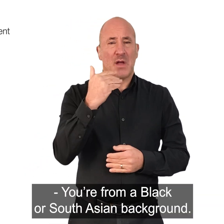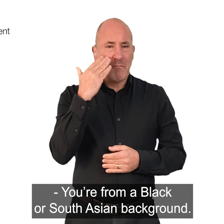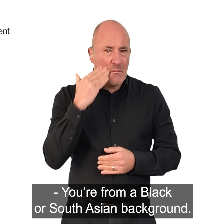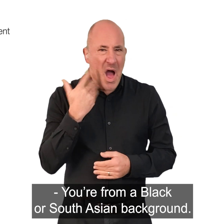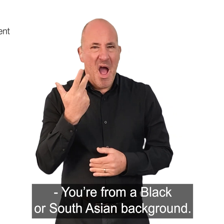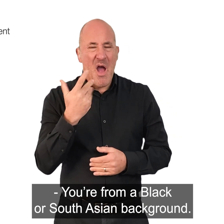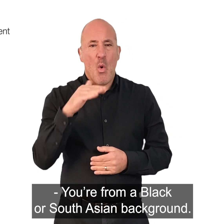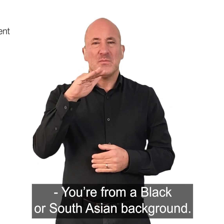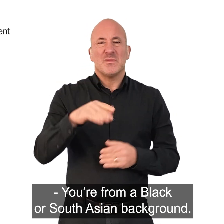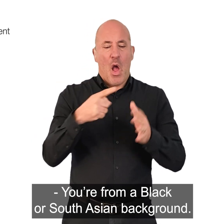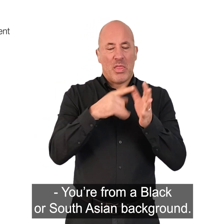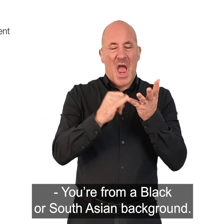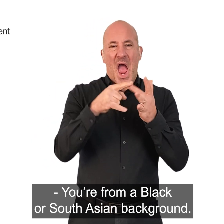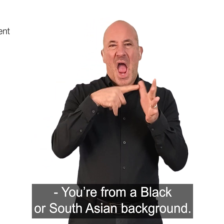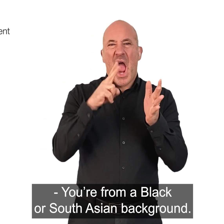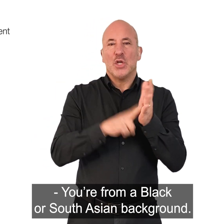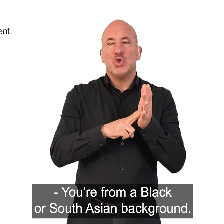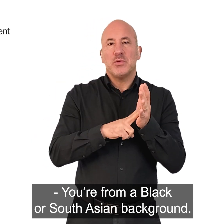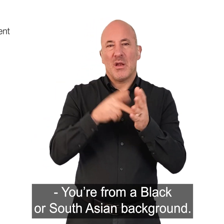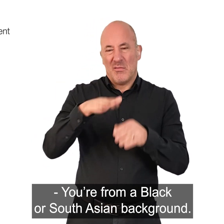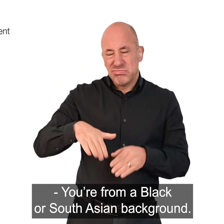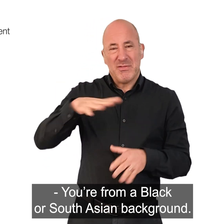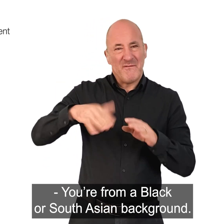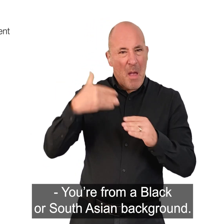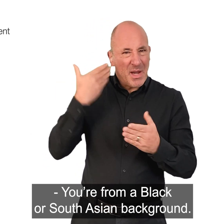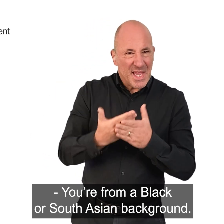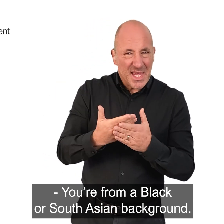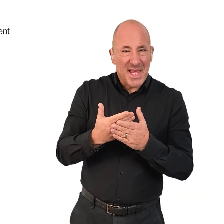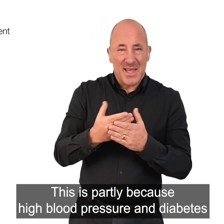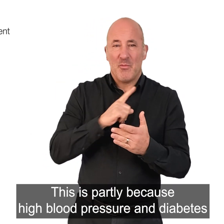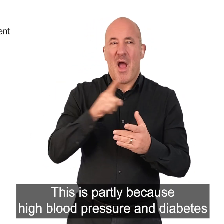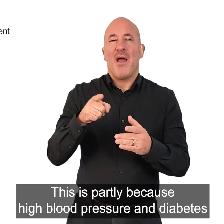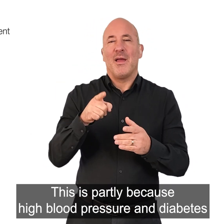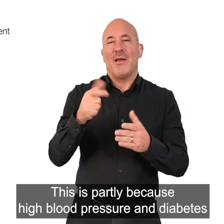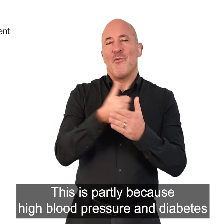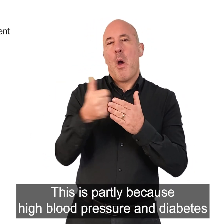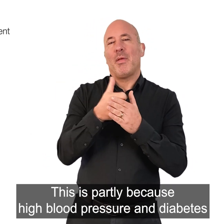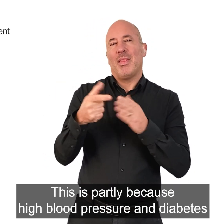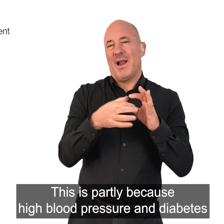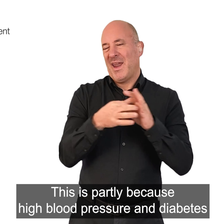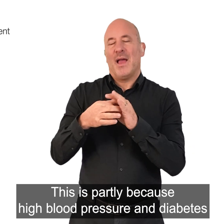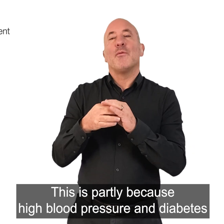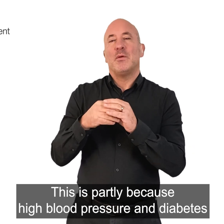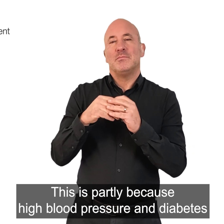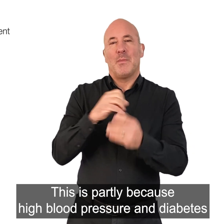You're from a Black or South Asian background. This is partly because high blood pressure